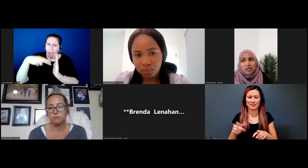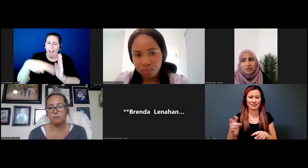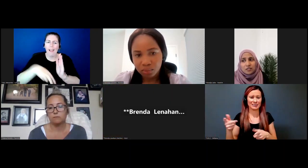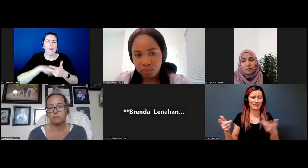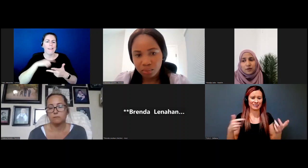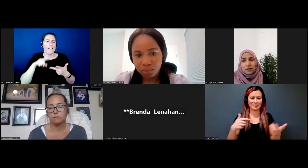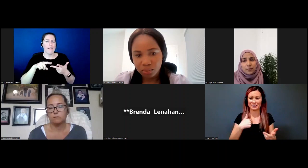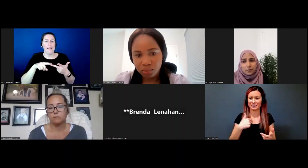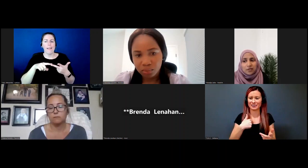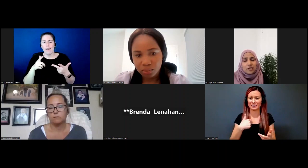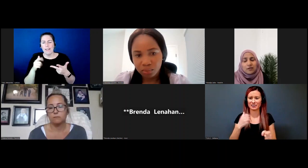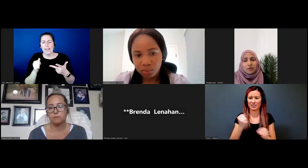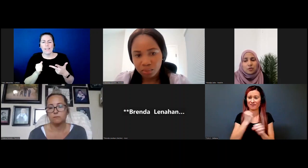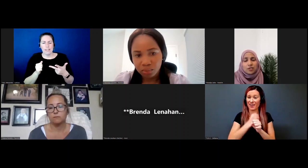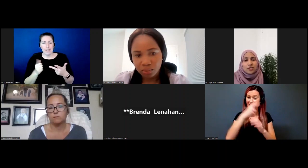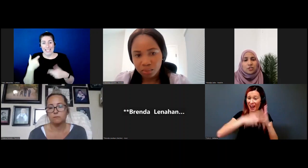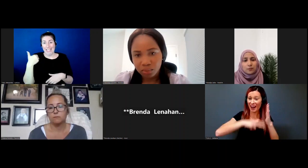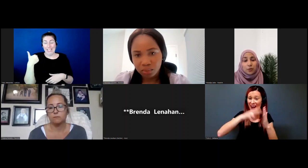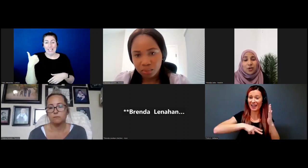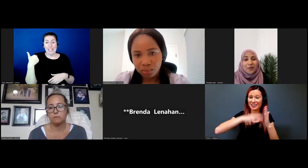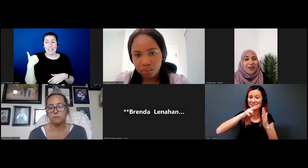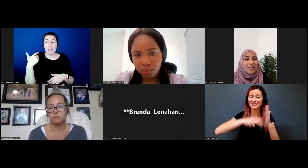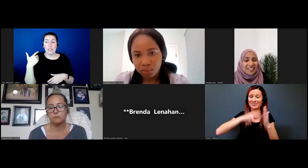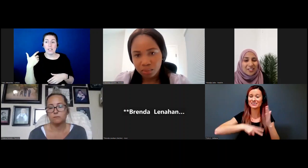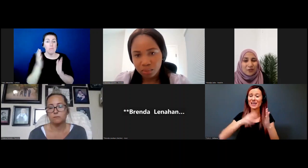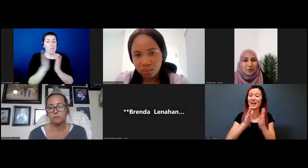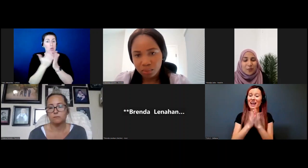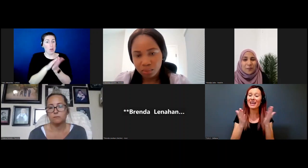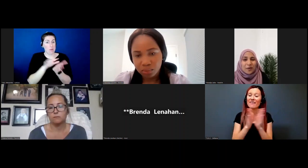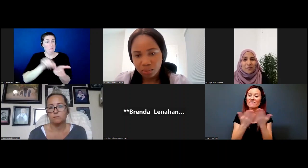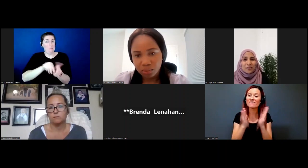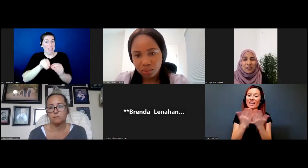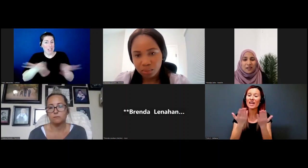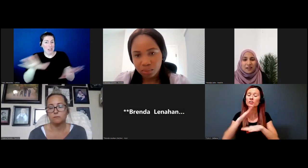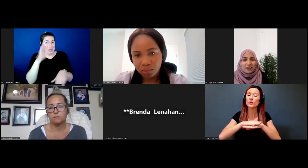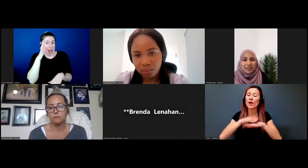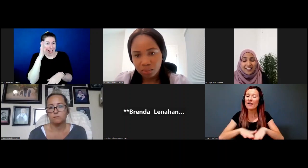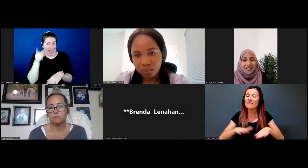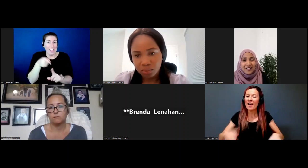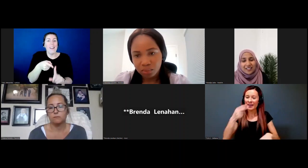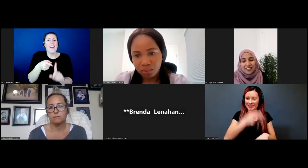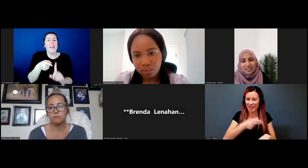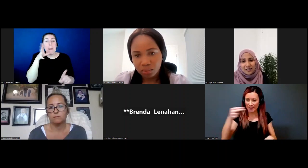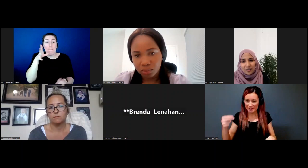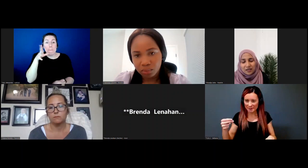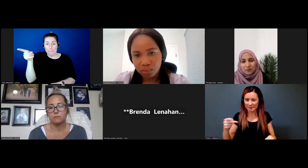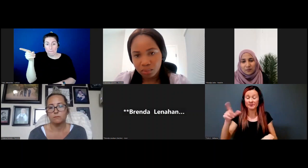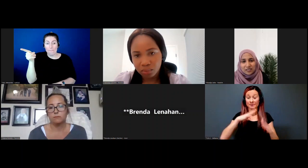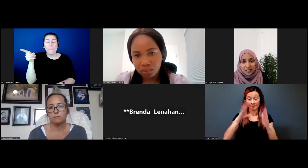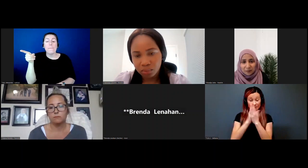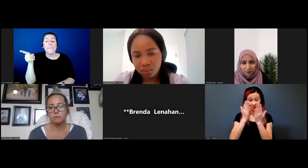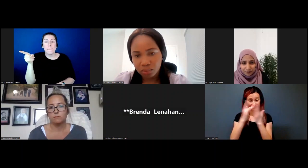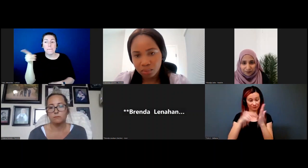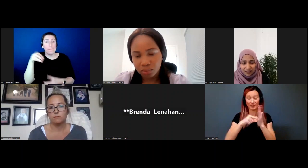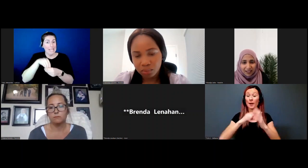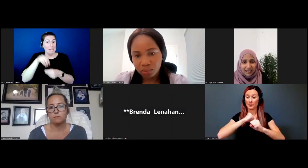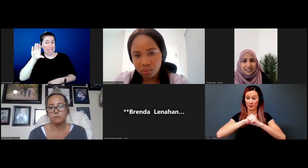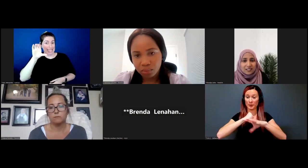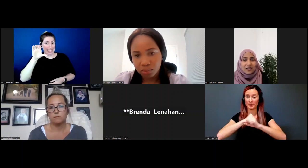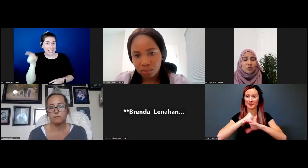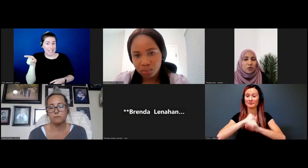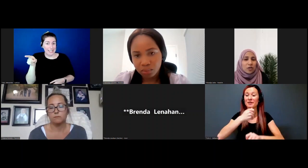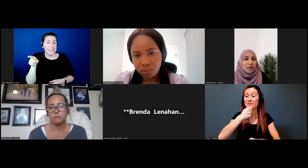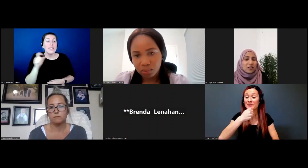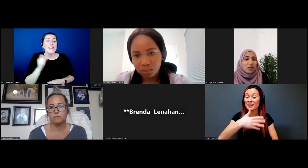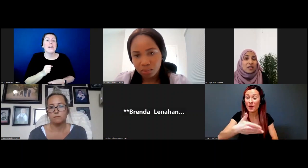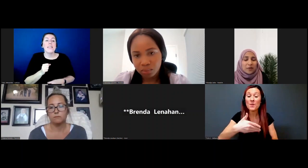just published. So there's a book coming out. It's actually from a mom in BC. And